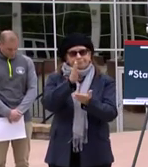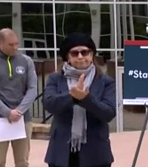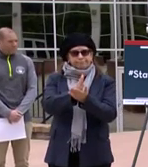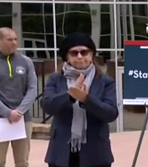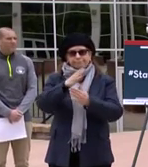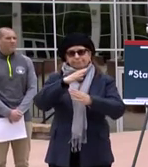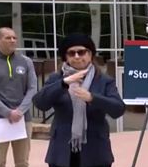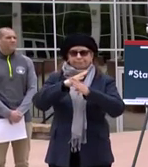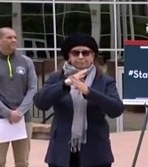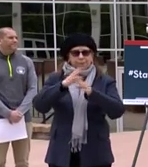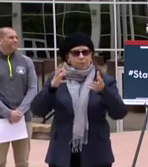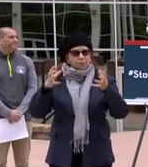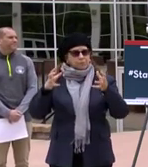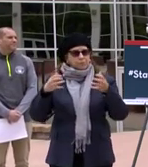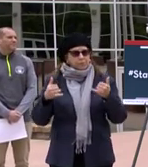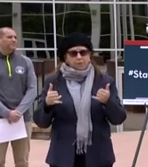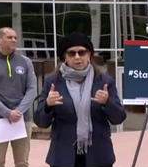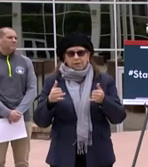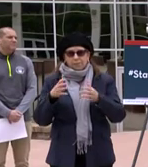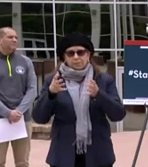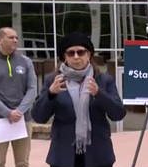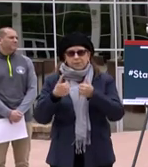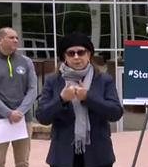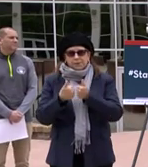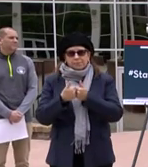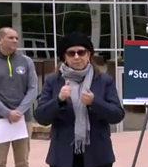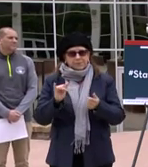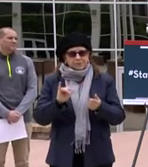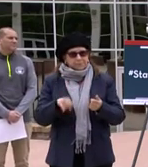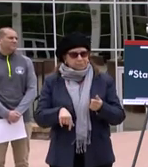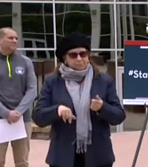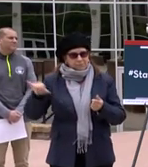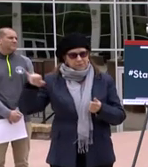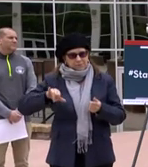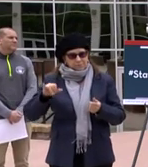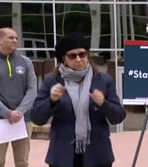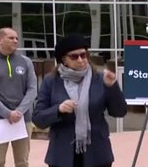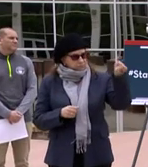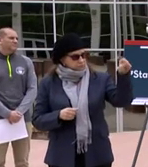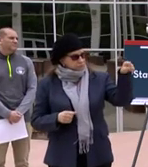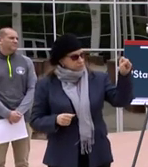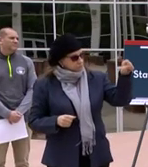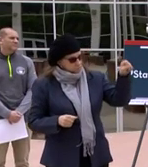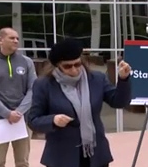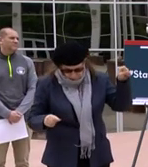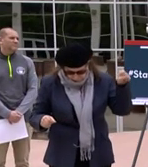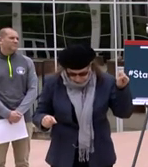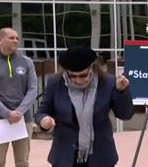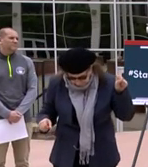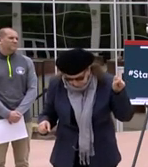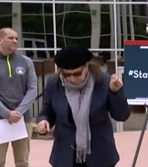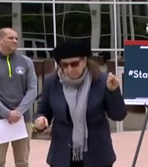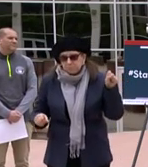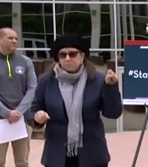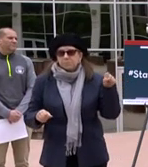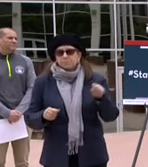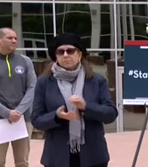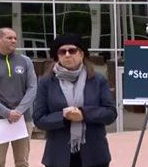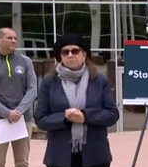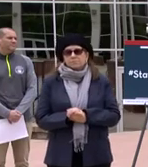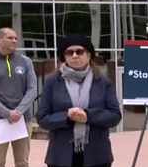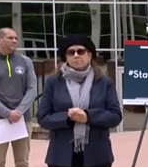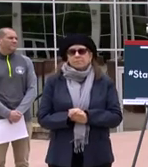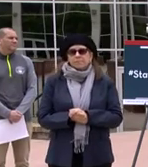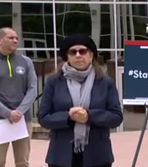same? I think we've had some instances of that, yes. Is it simply where they're gathering, or are you hearing from